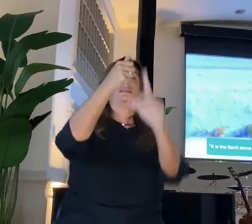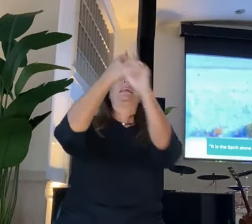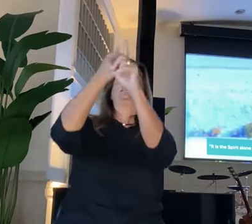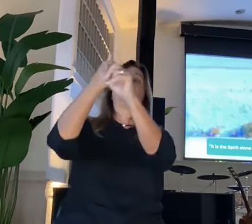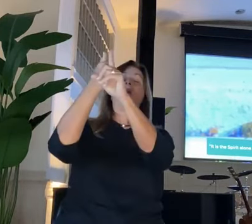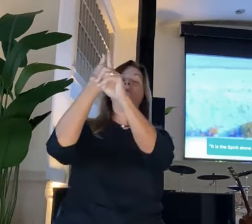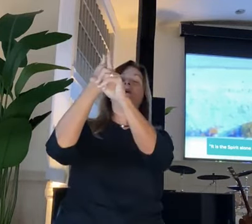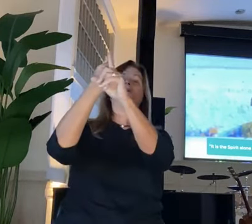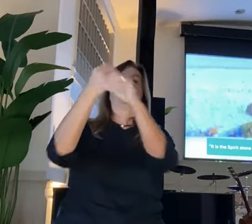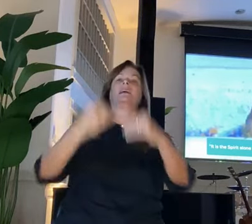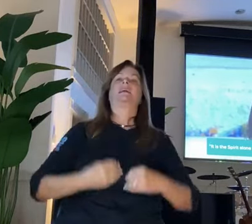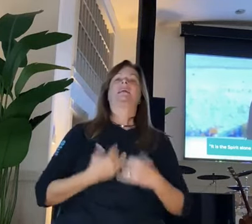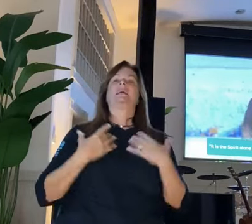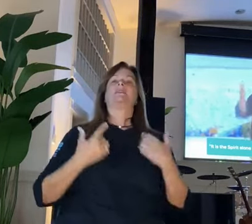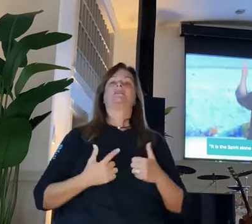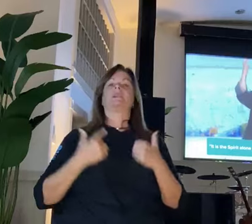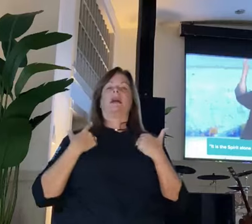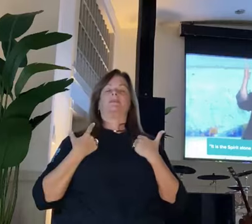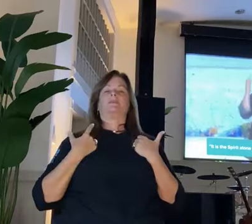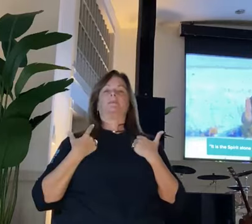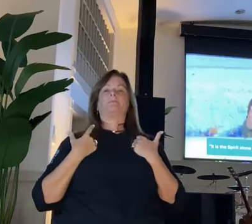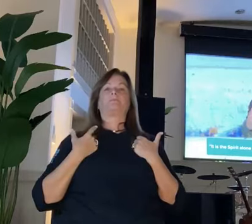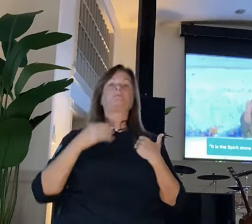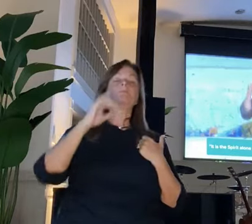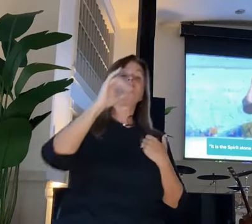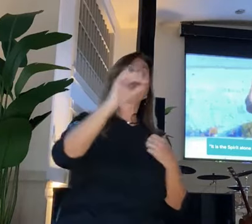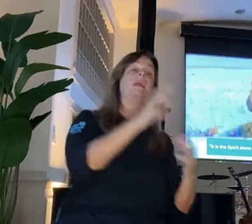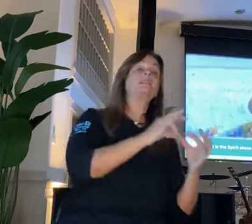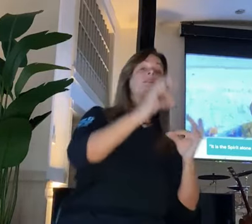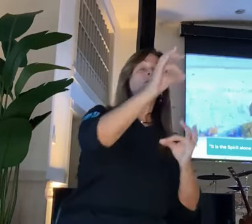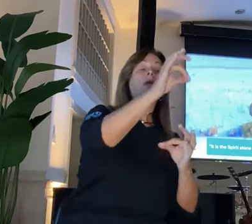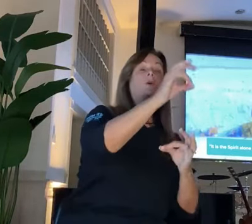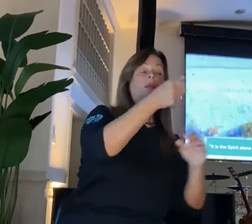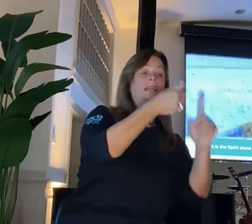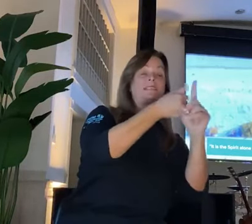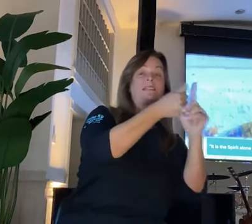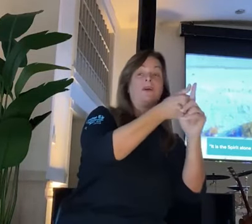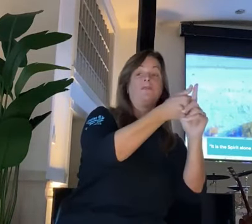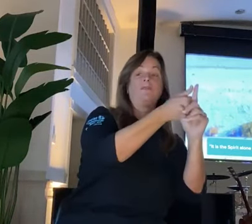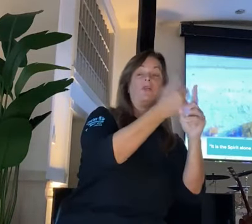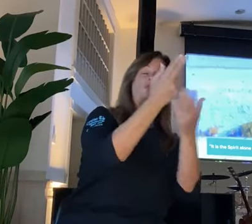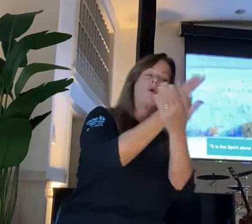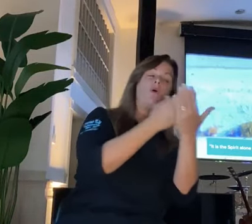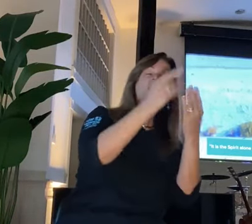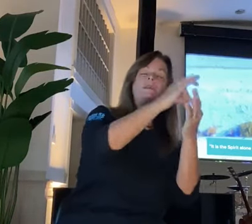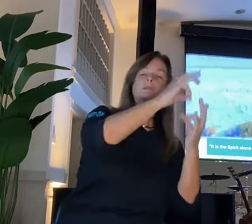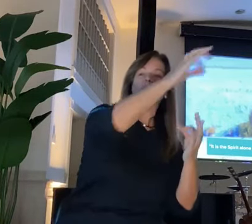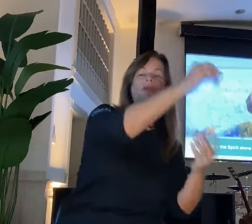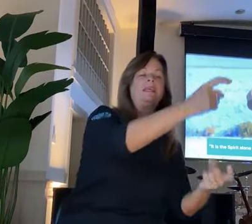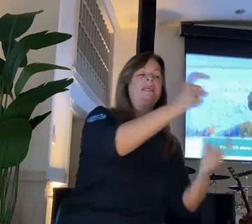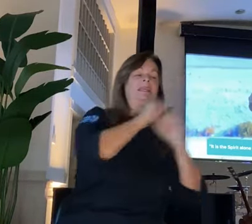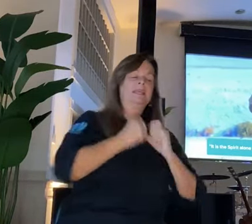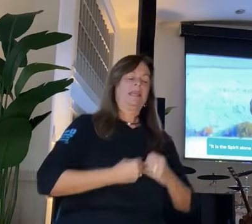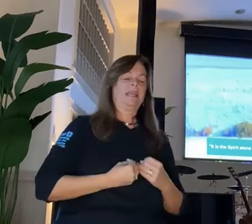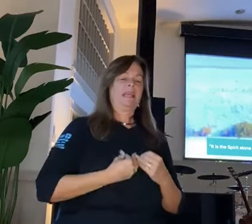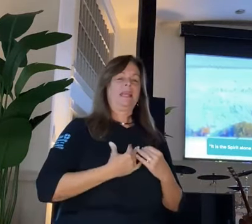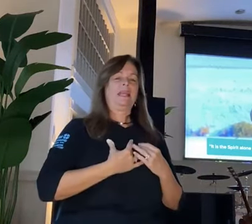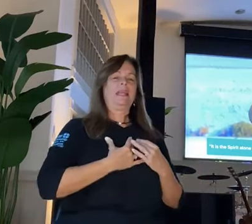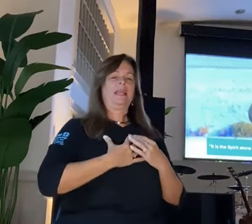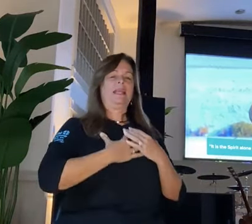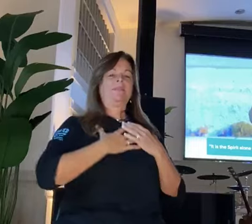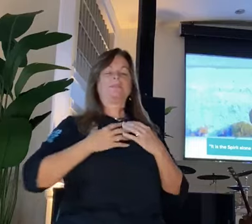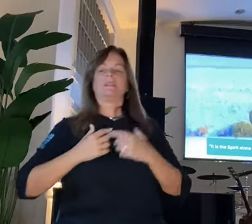life. Would you say that with me out loud wherever you are today? It is the Spirit alone that gives life. One more time. It is